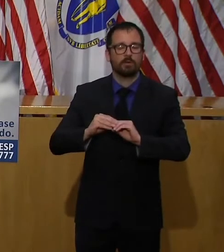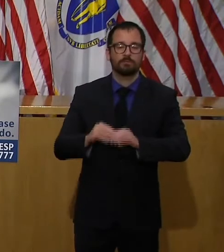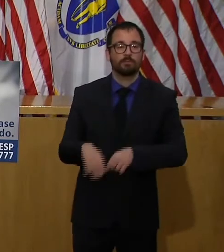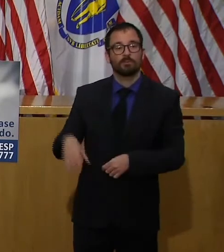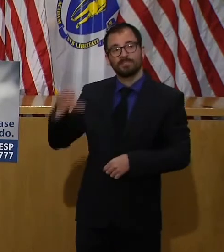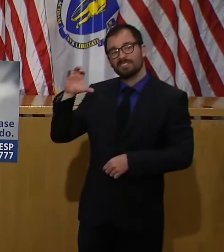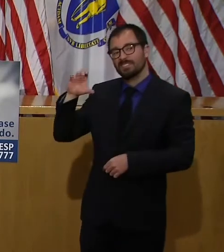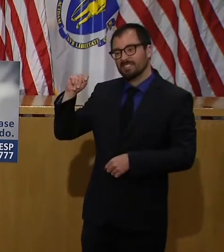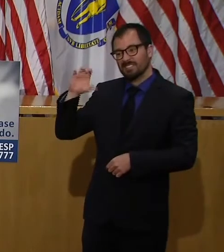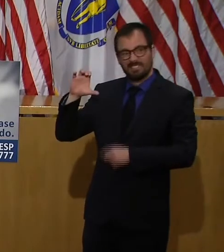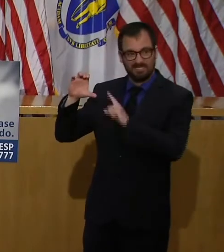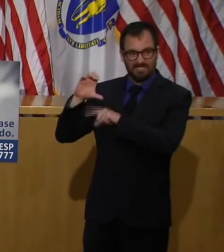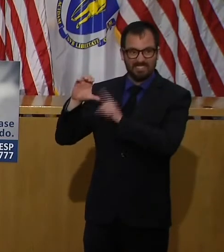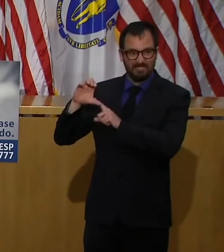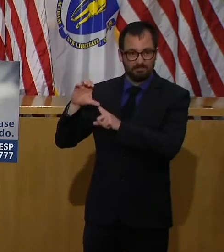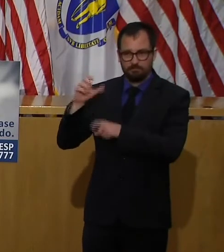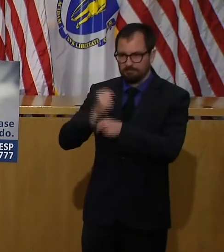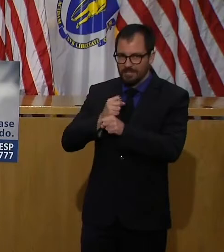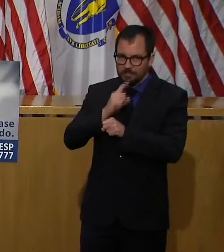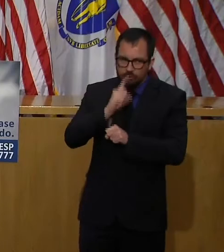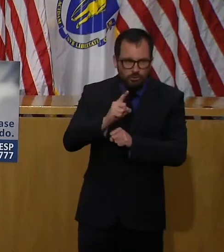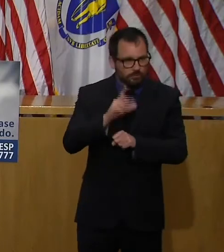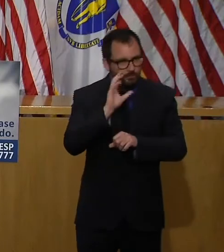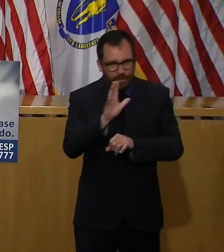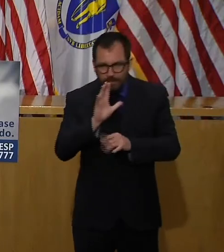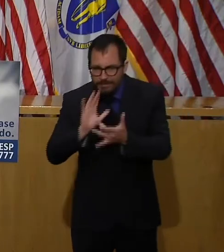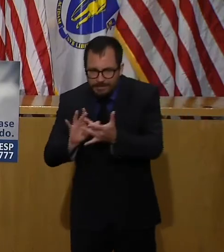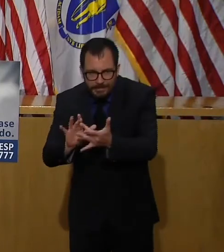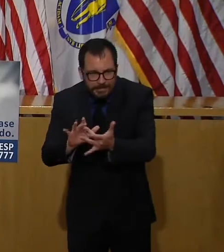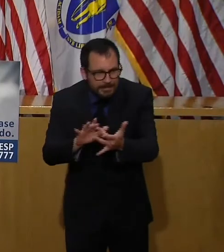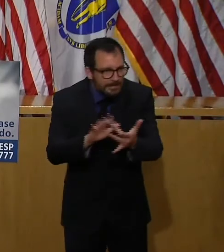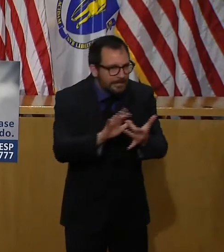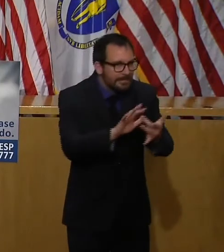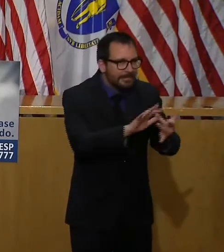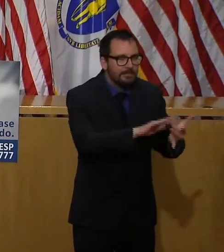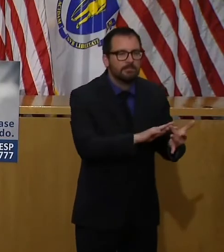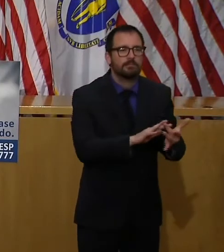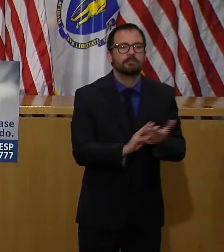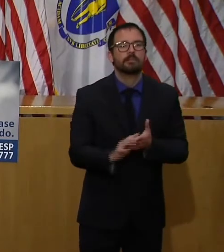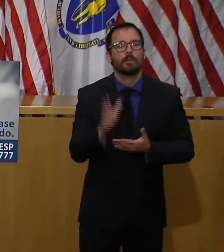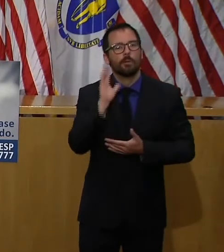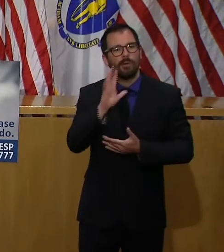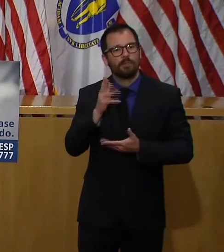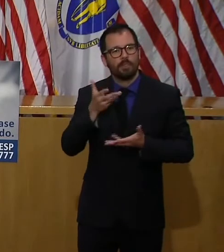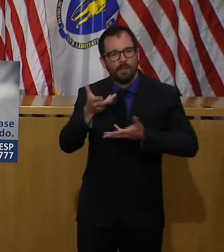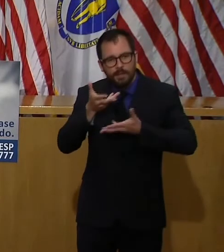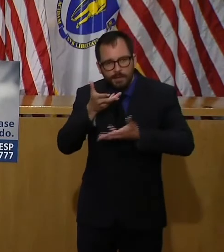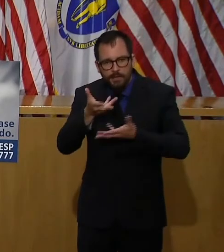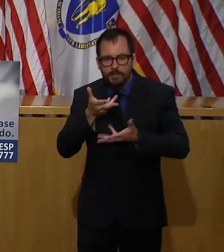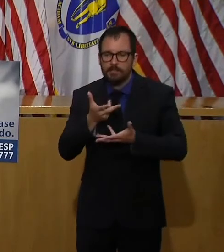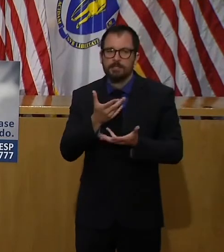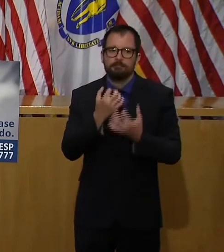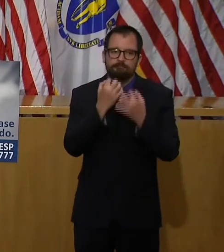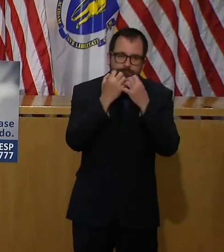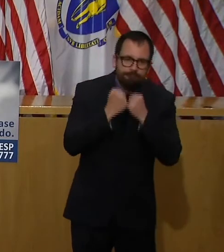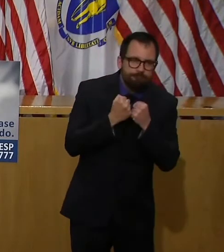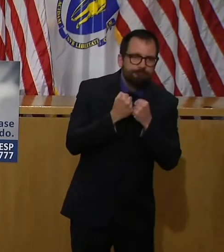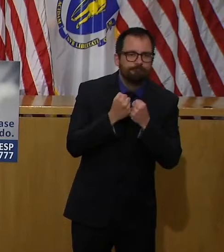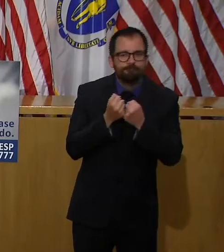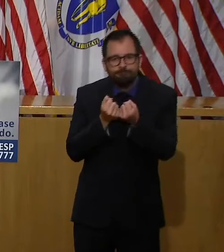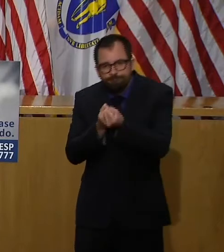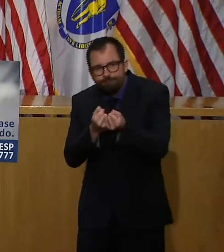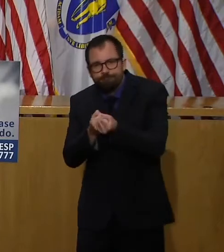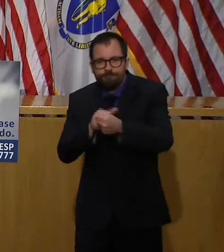open back up, this initiative will be critical. We will all need to continue to be patient.